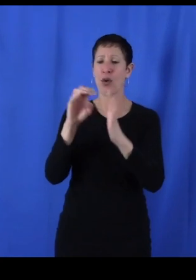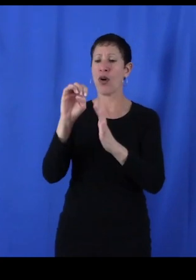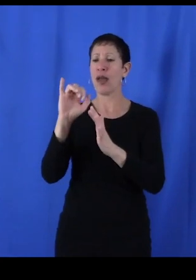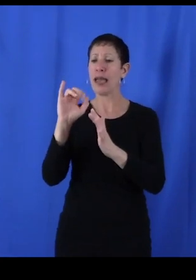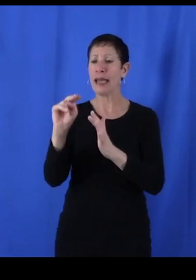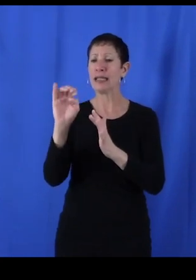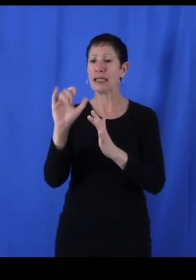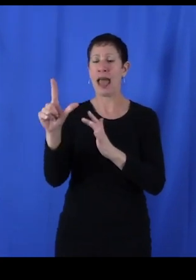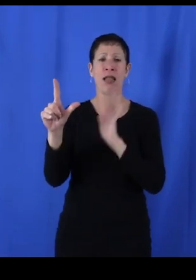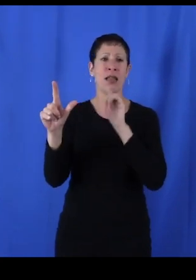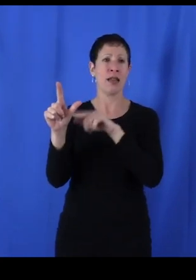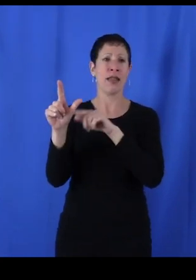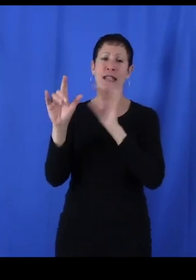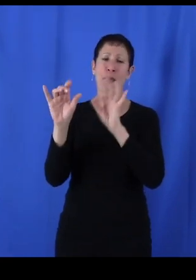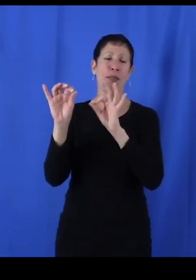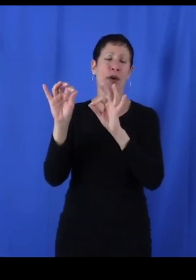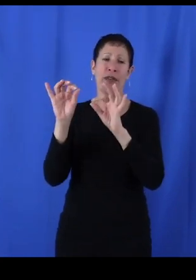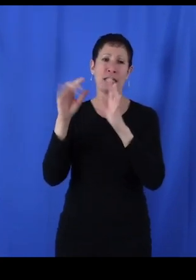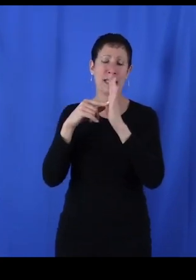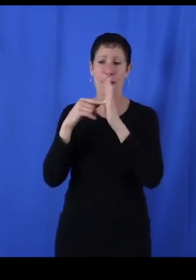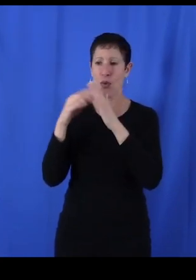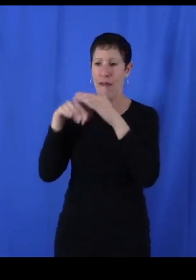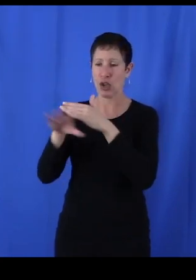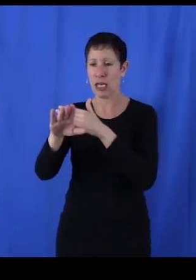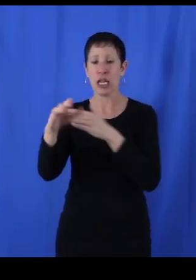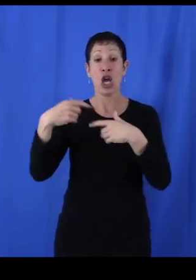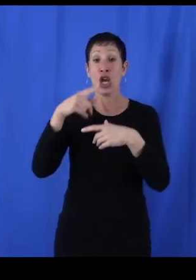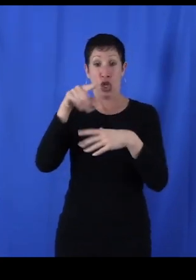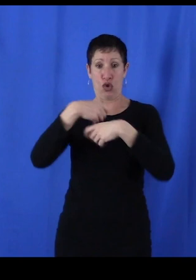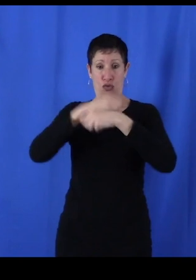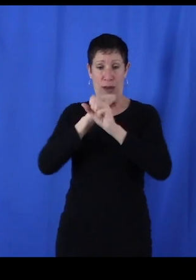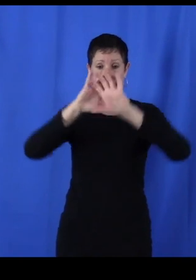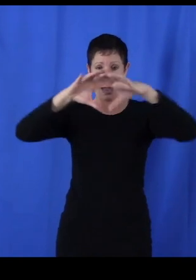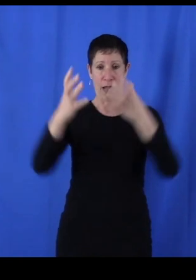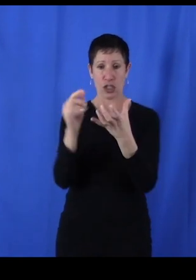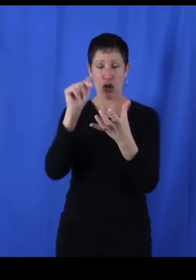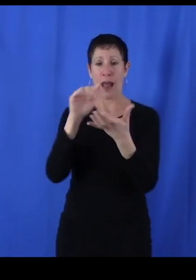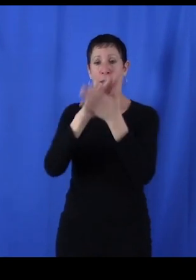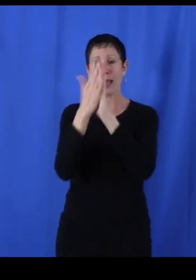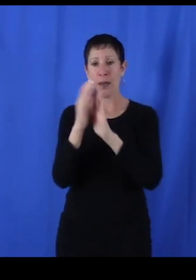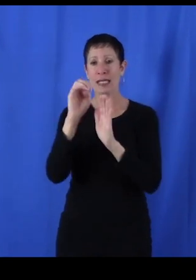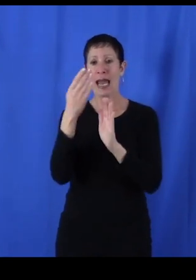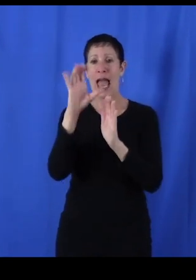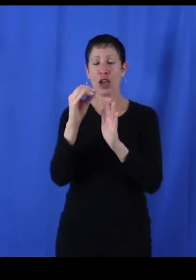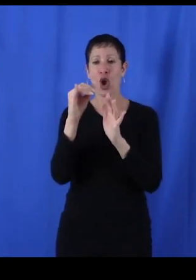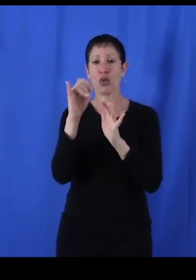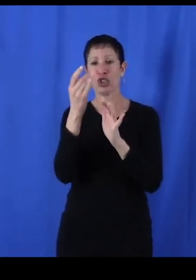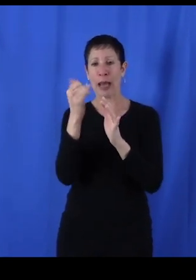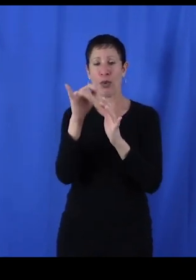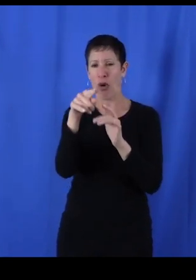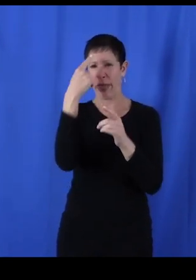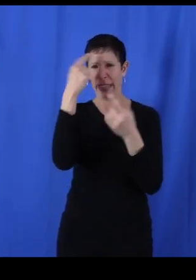right? You create that cluster, right? And that is an echo chamber, right? Which then